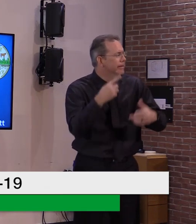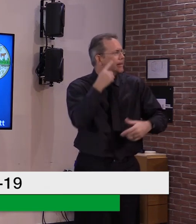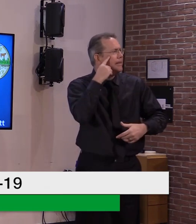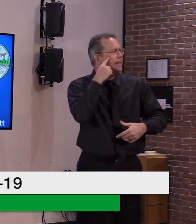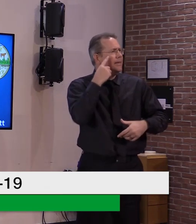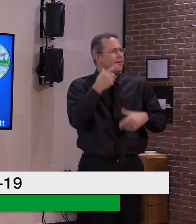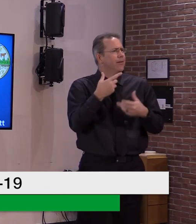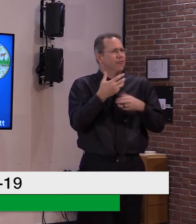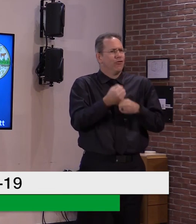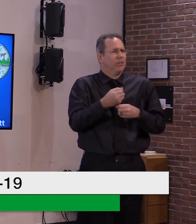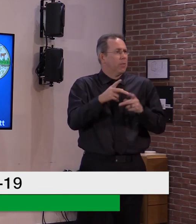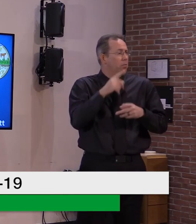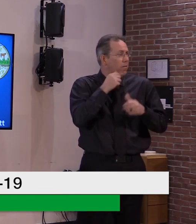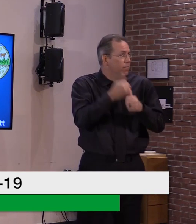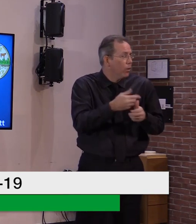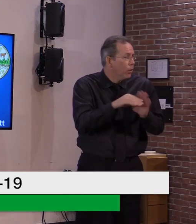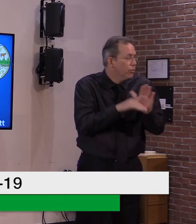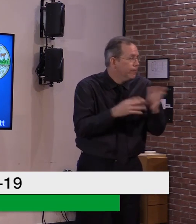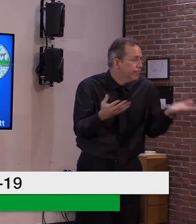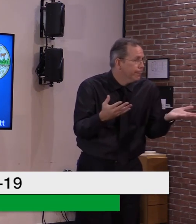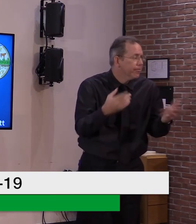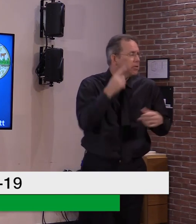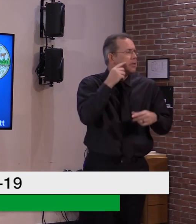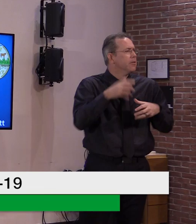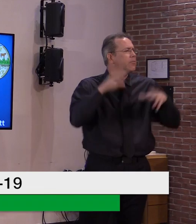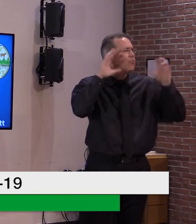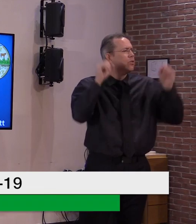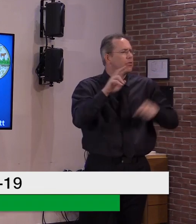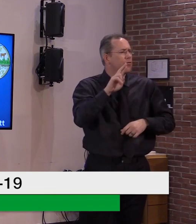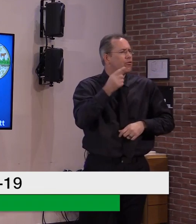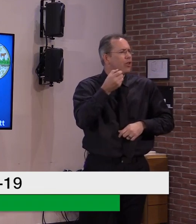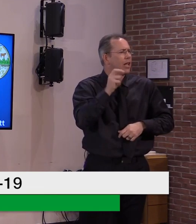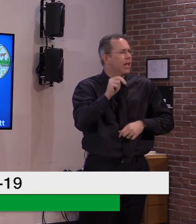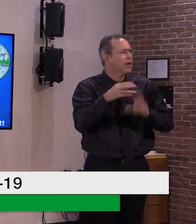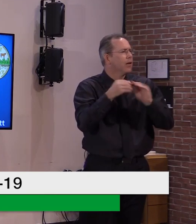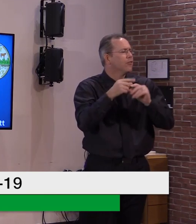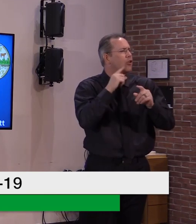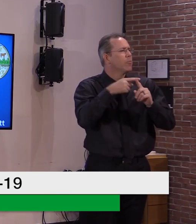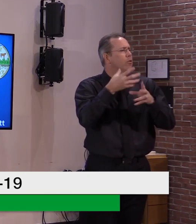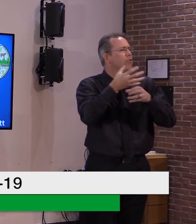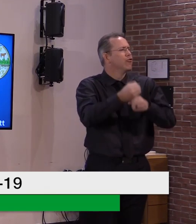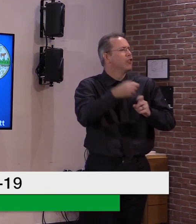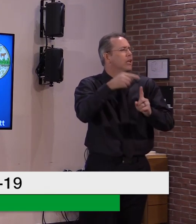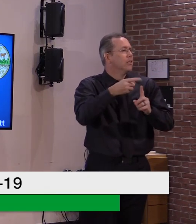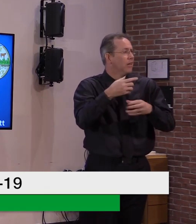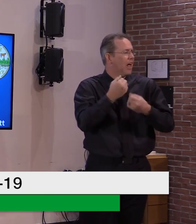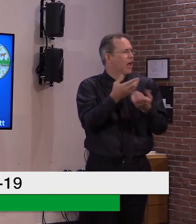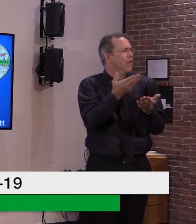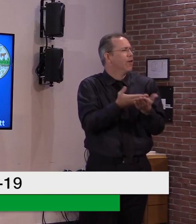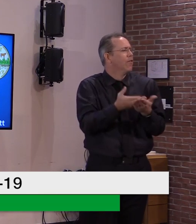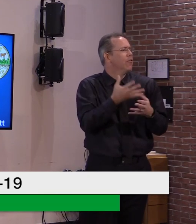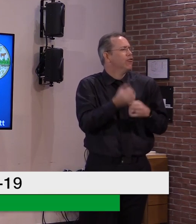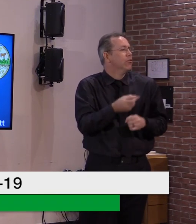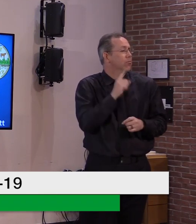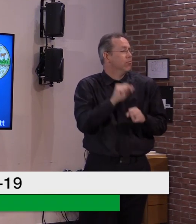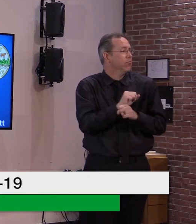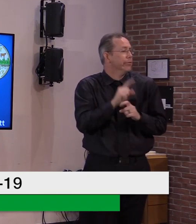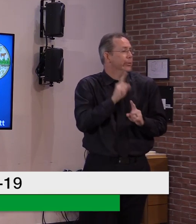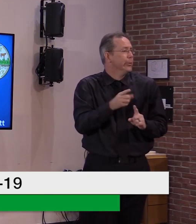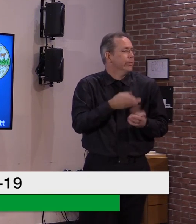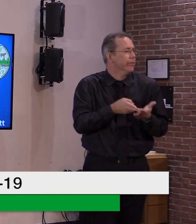you find that a case has developed because they did is there something in the middle that the state could do to